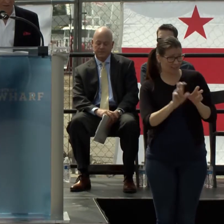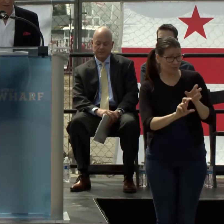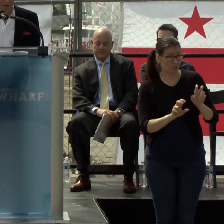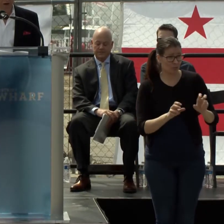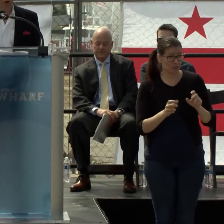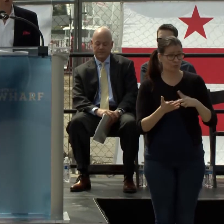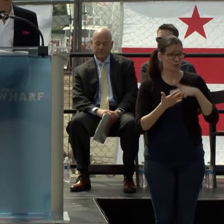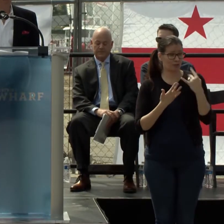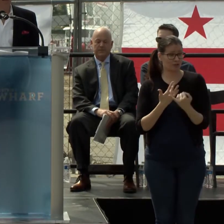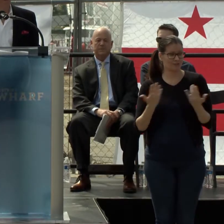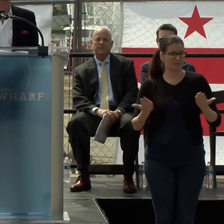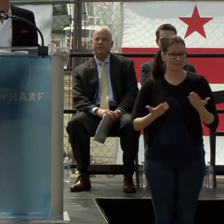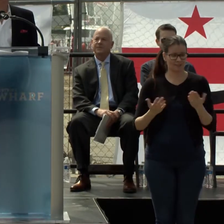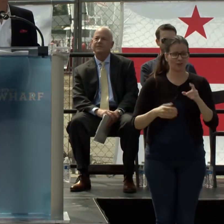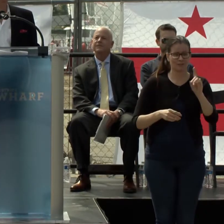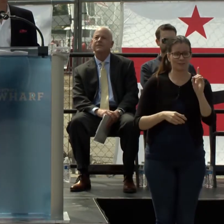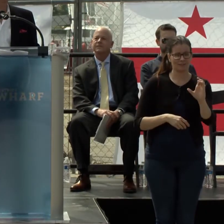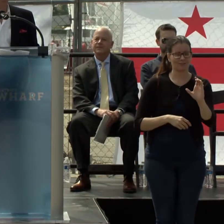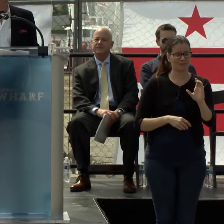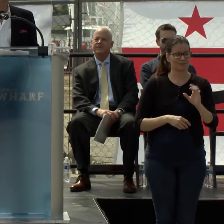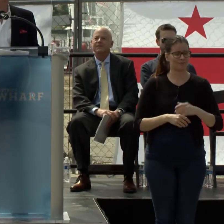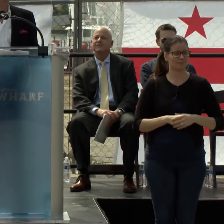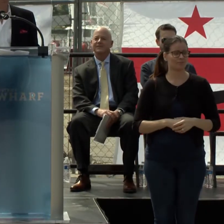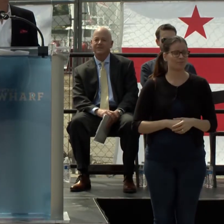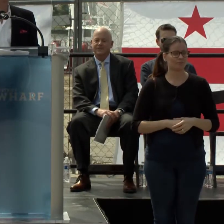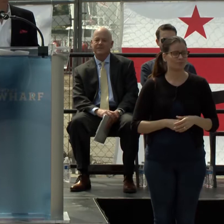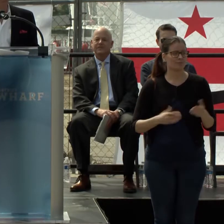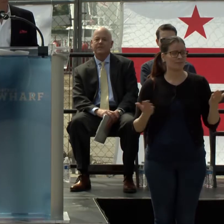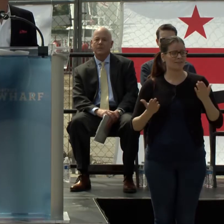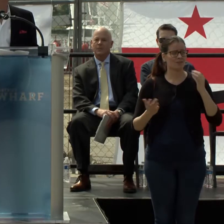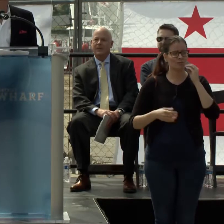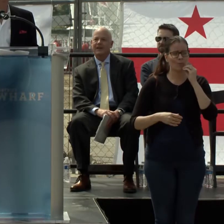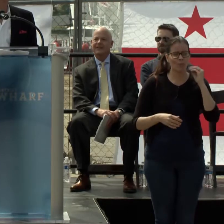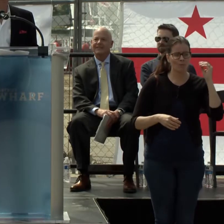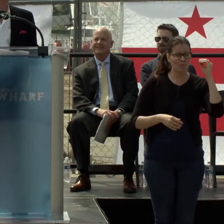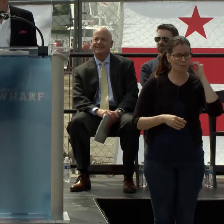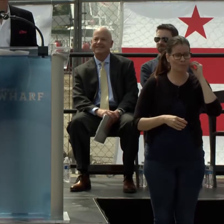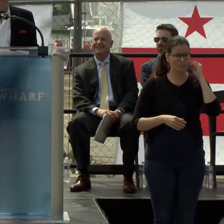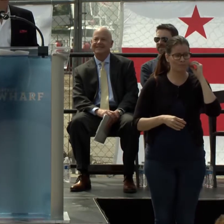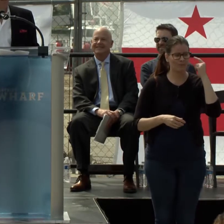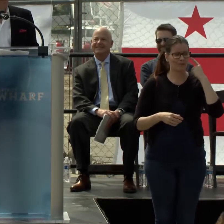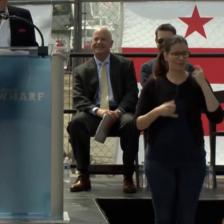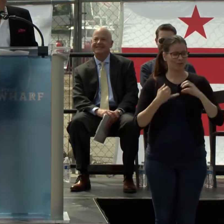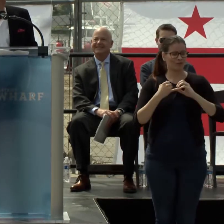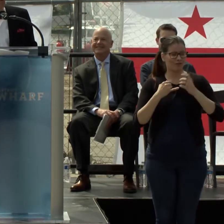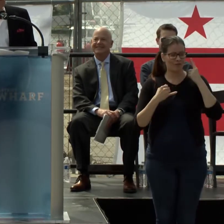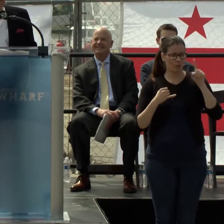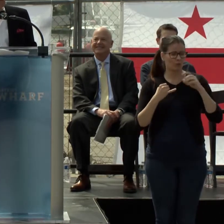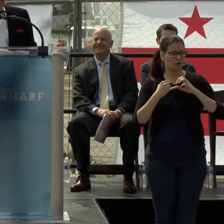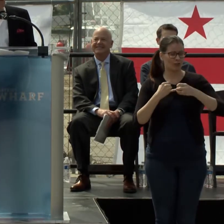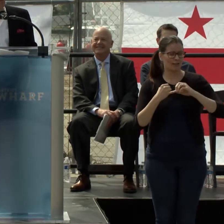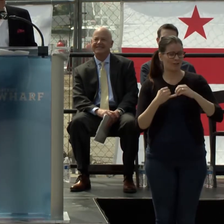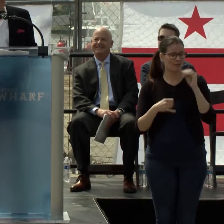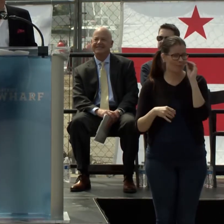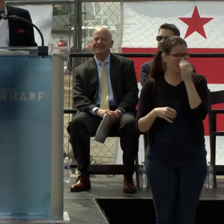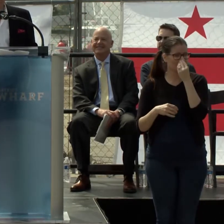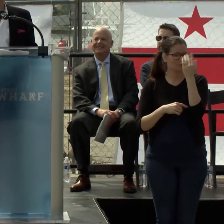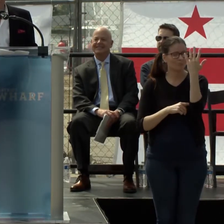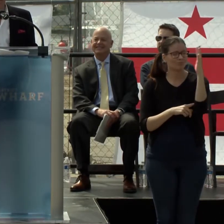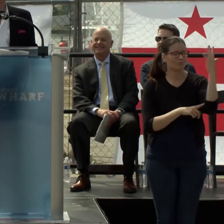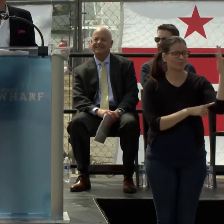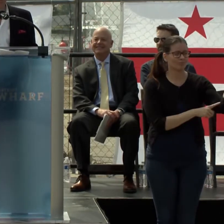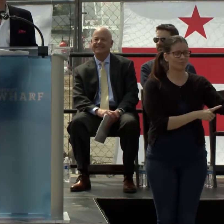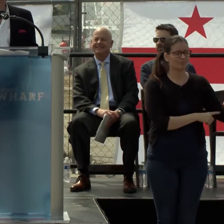Southwest, home of the cherry blossoms, which are gorgeous for 3 weeks out of the year, and the Wharf, D.C., which